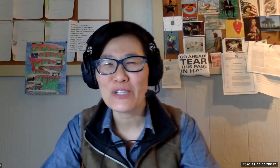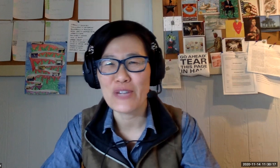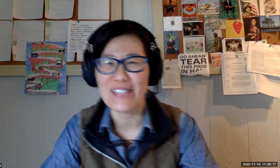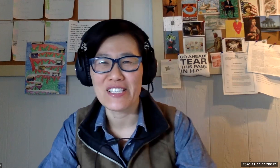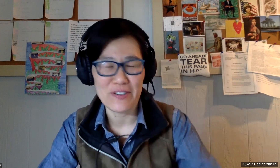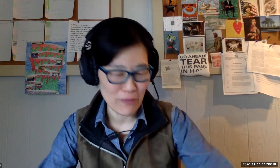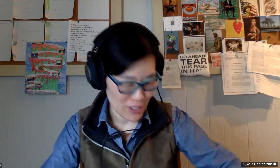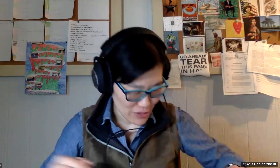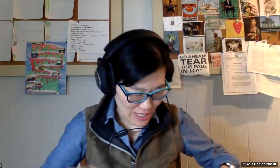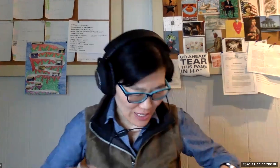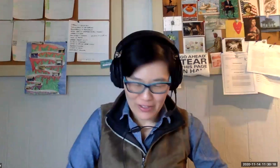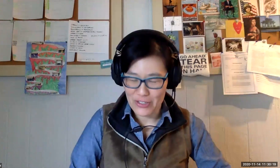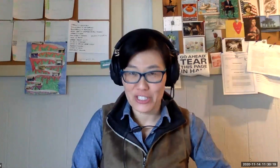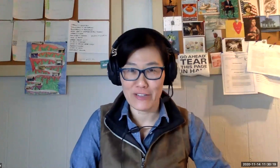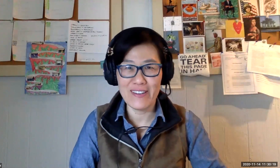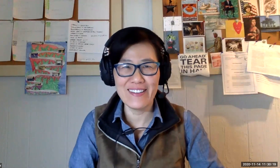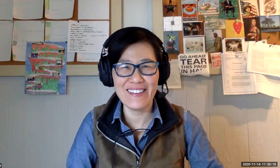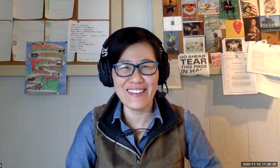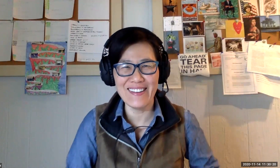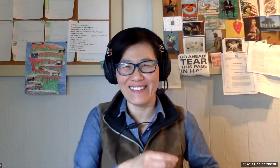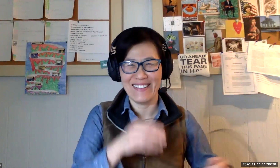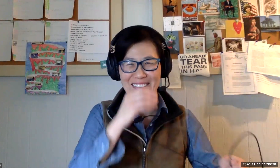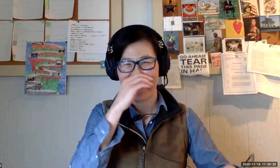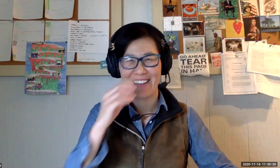Unless we're distracting to you. If we're distracting to you, then you should leave.